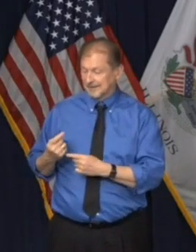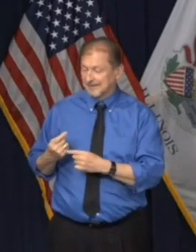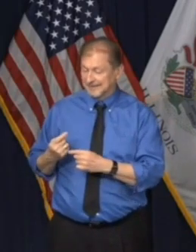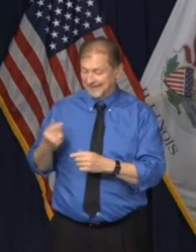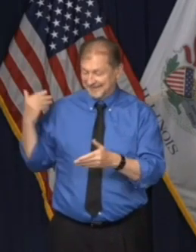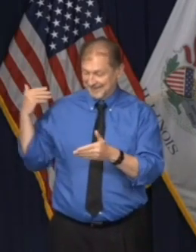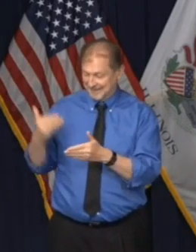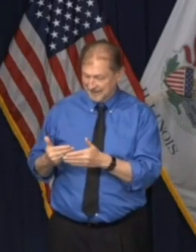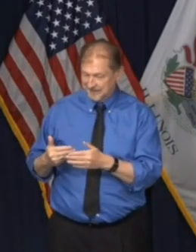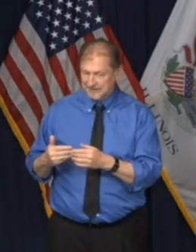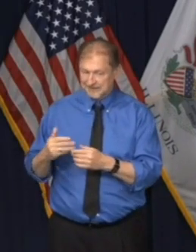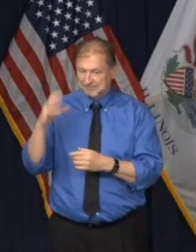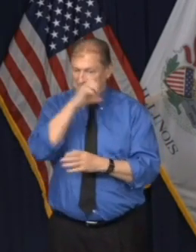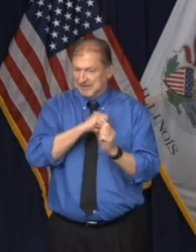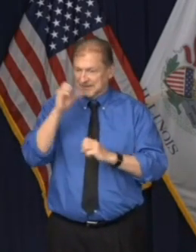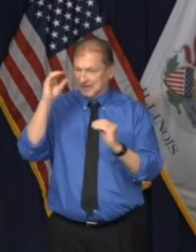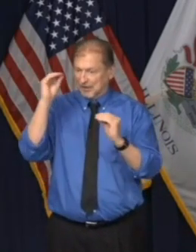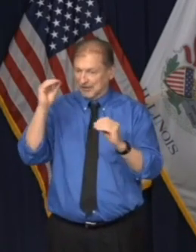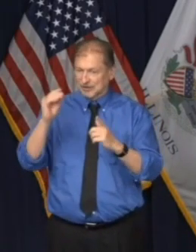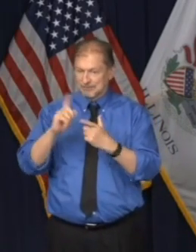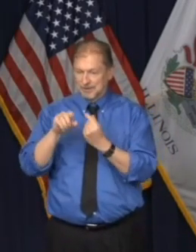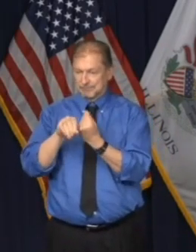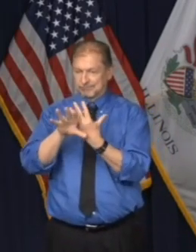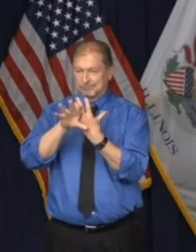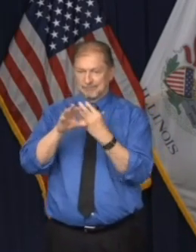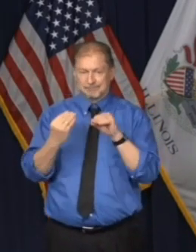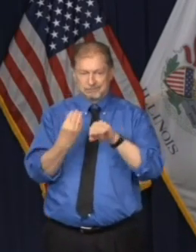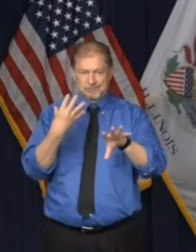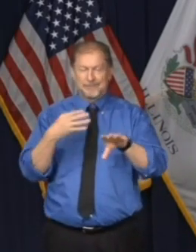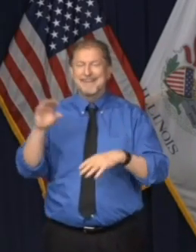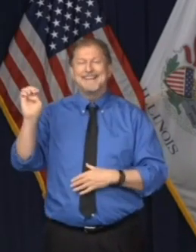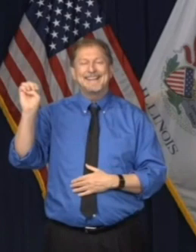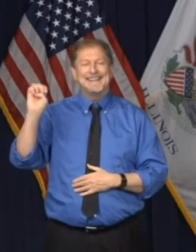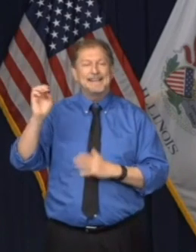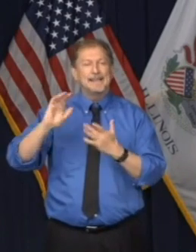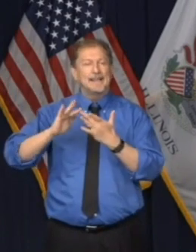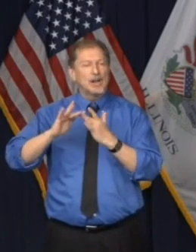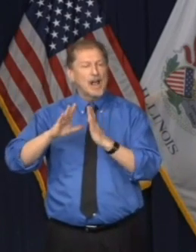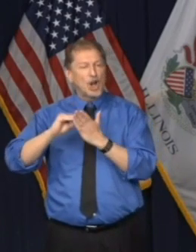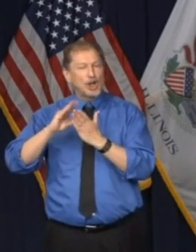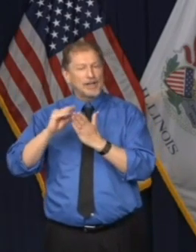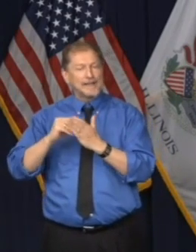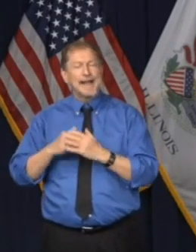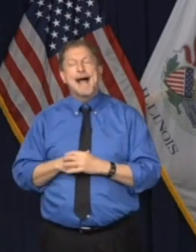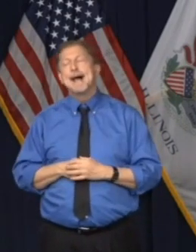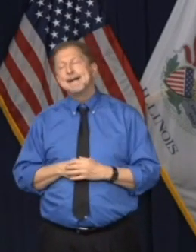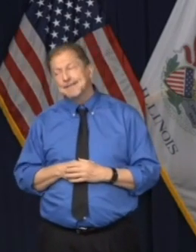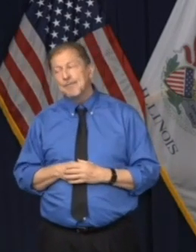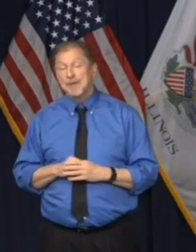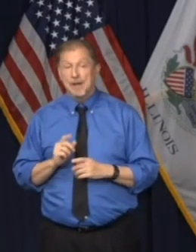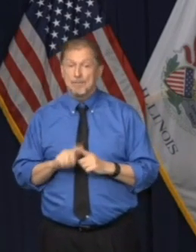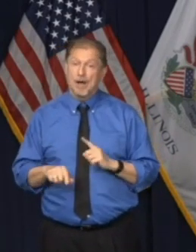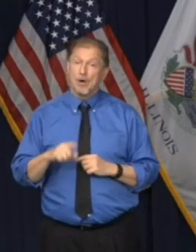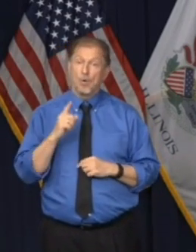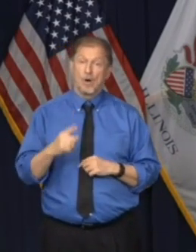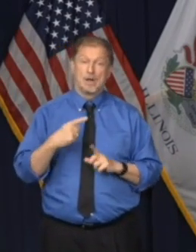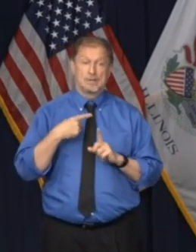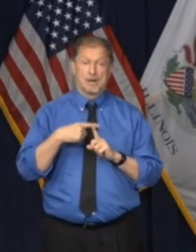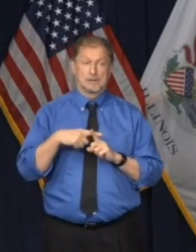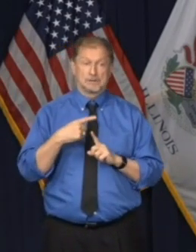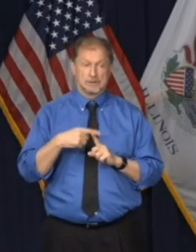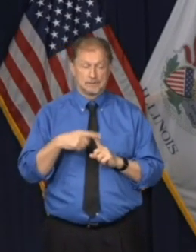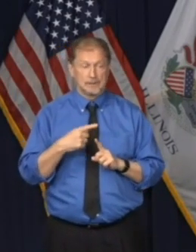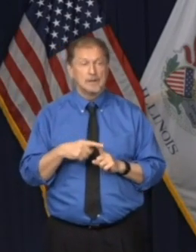of your education? I mean, the one advantage, in all this, or the one blessing, I guess, is that this happened